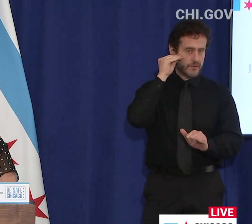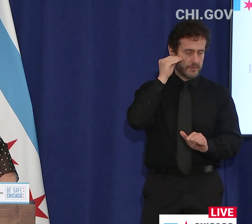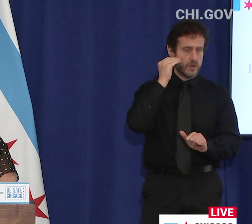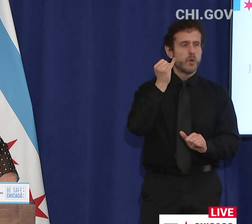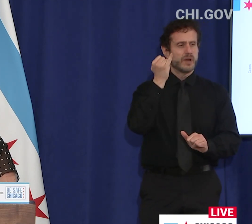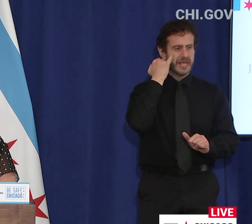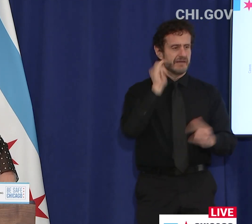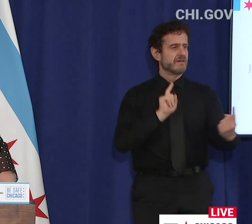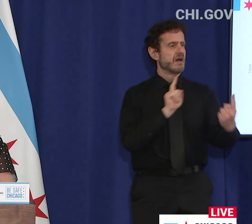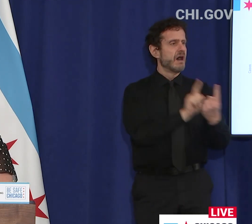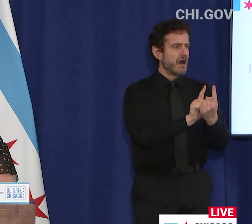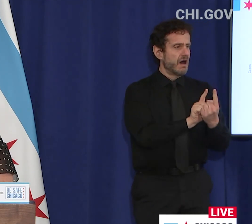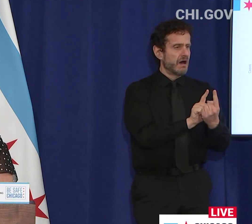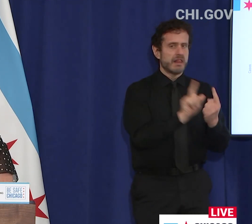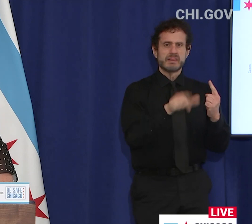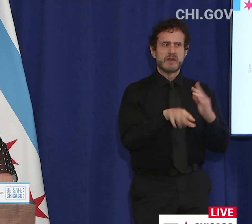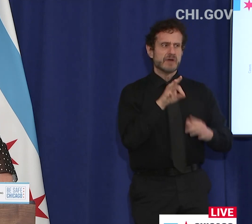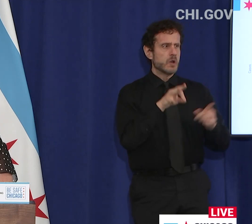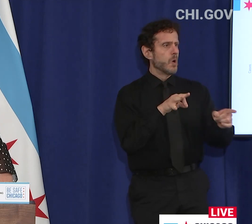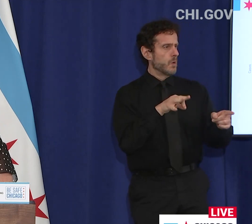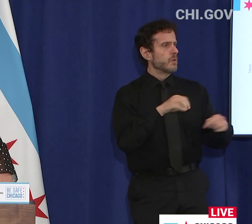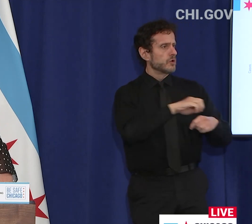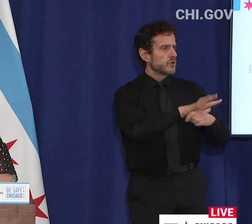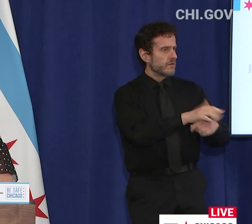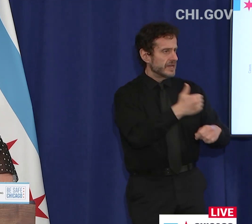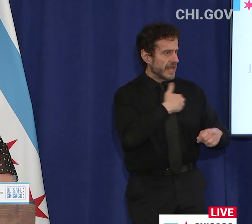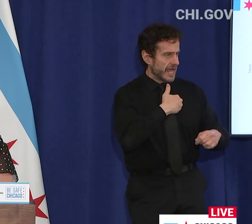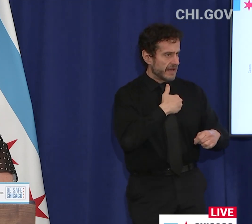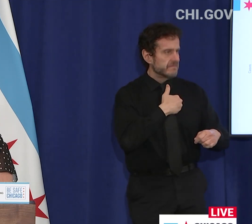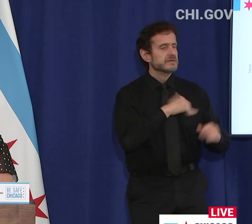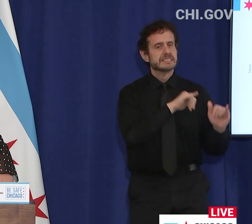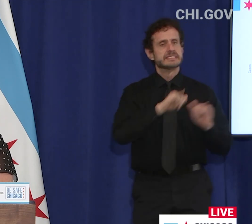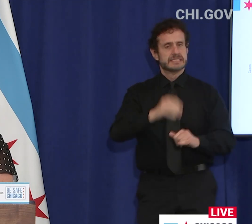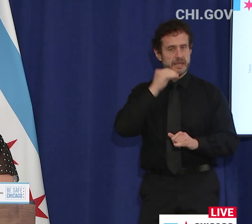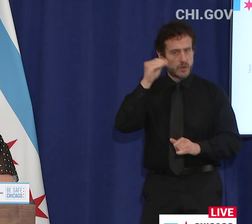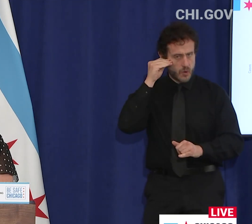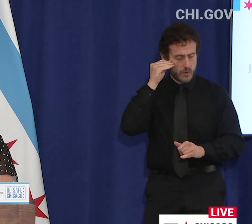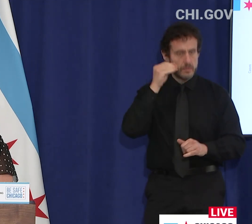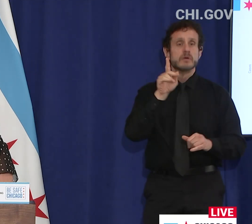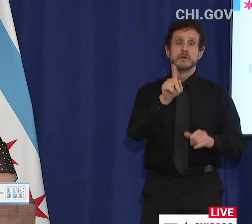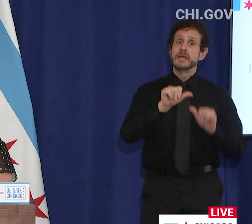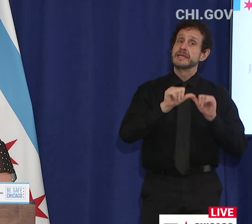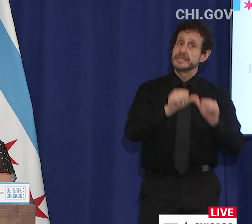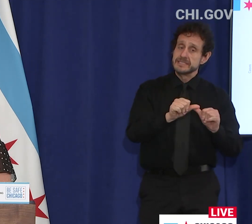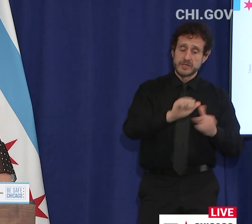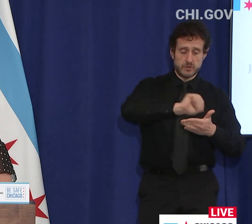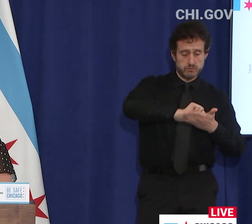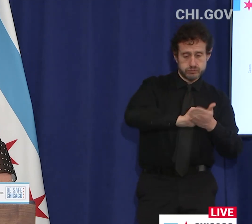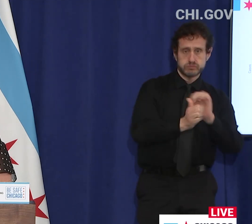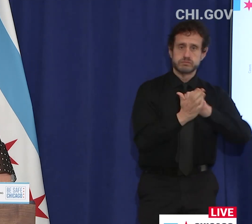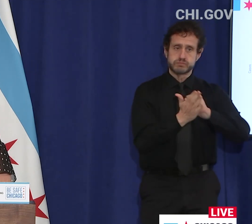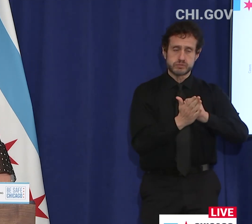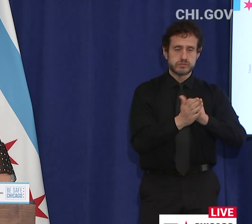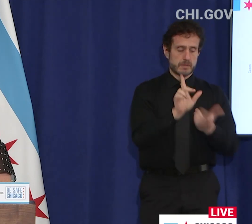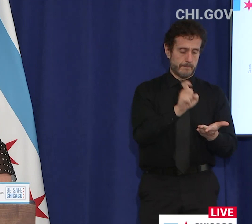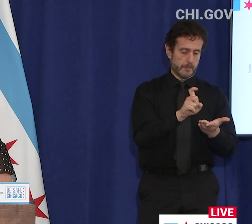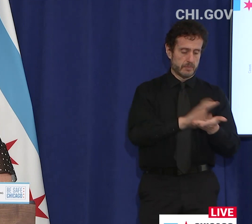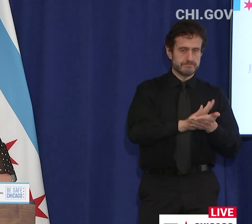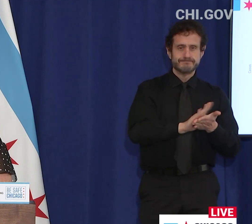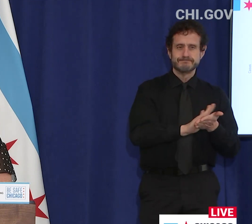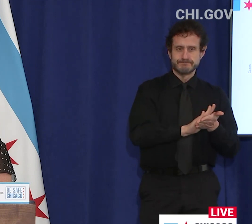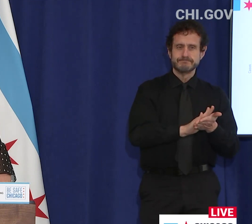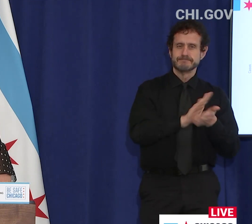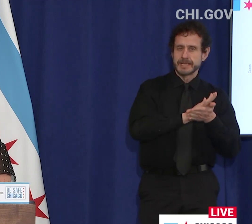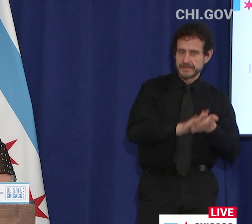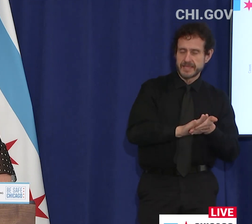someone with COVID, and continuing the hand hygiene. Moving ahead does not mean these things go